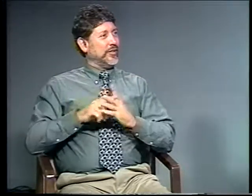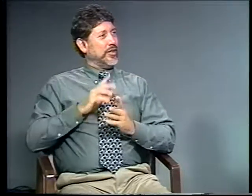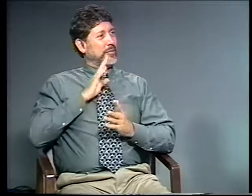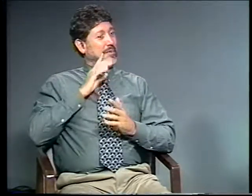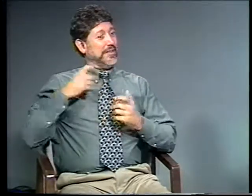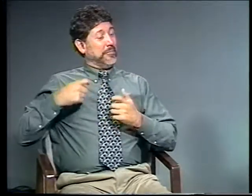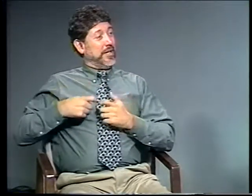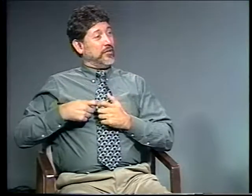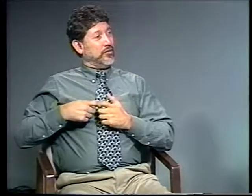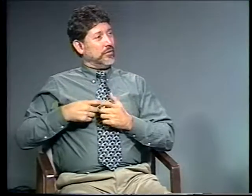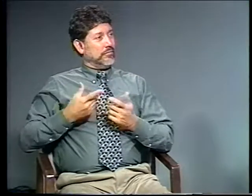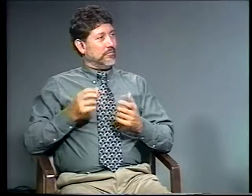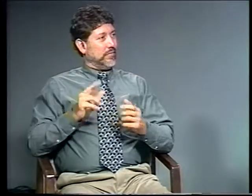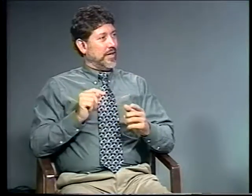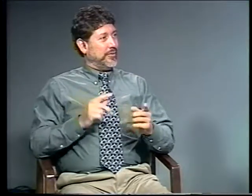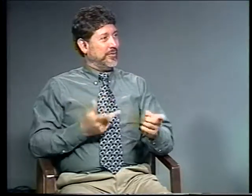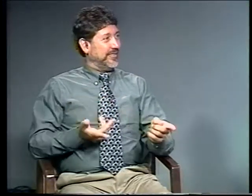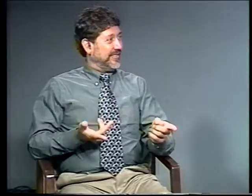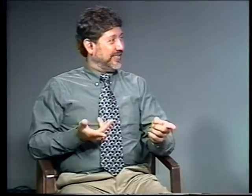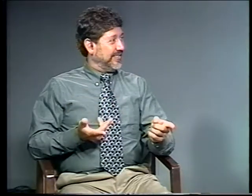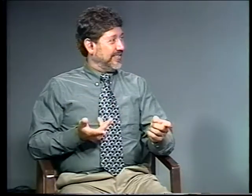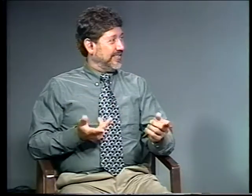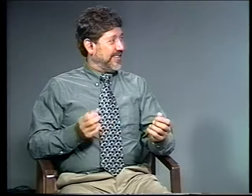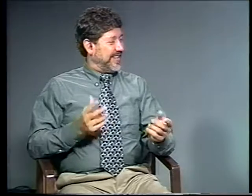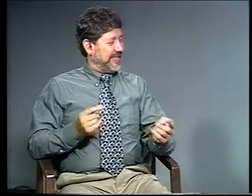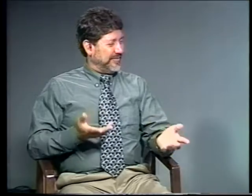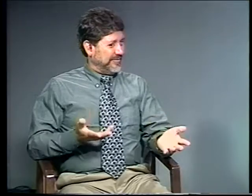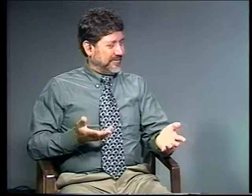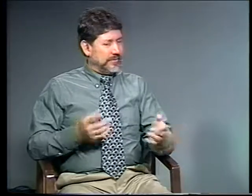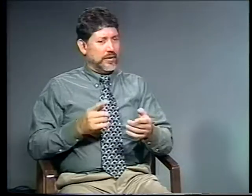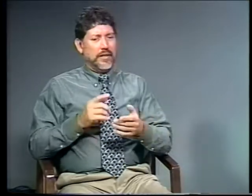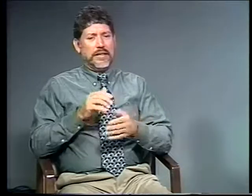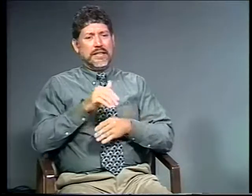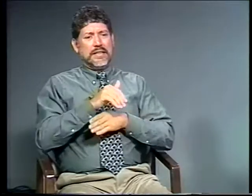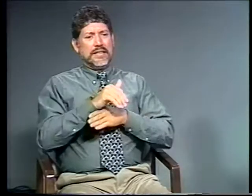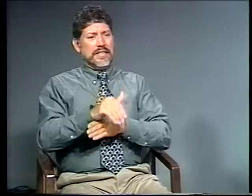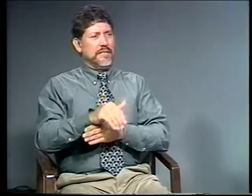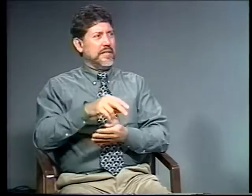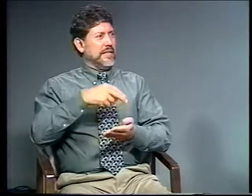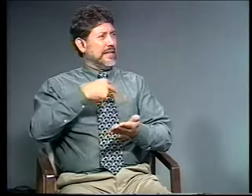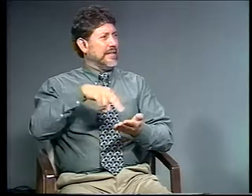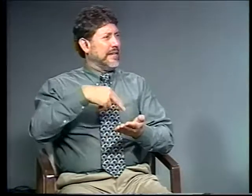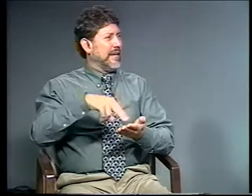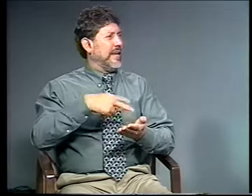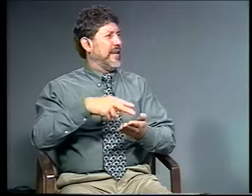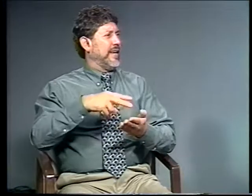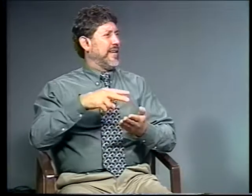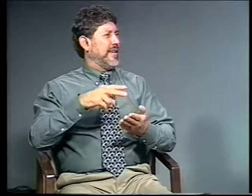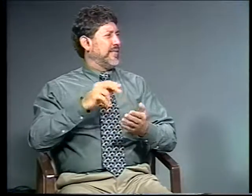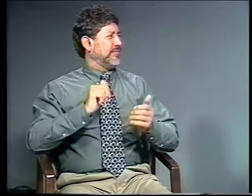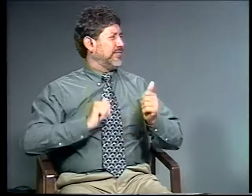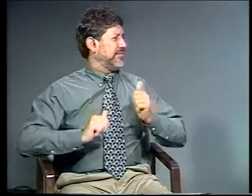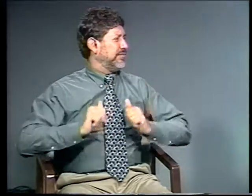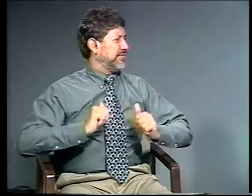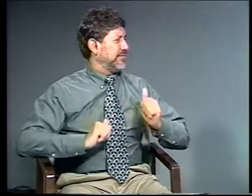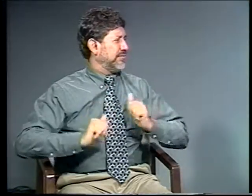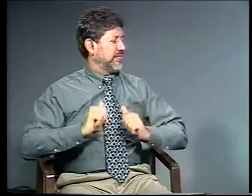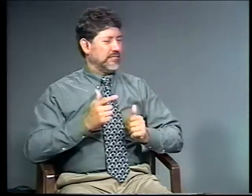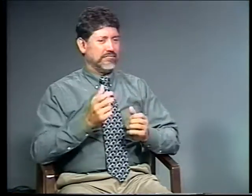they were very, very skilled, but when the speakers code switched to Spanish, they were at a total loss. At night,